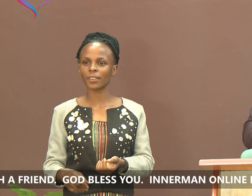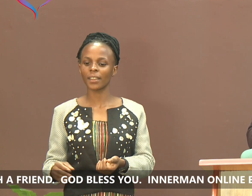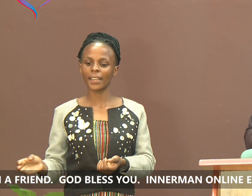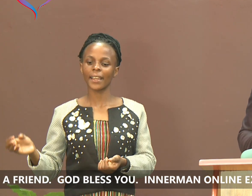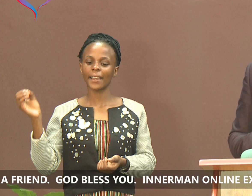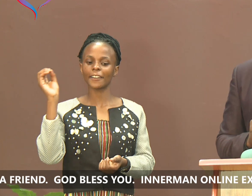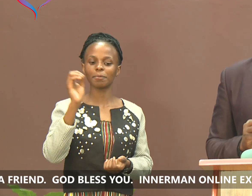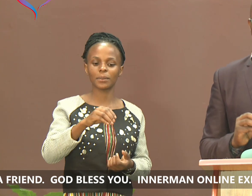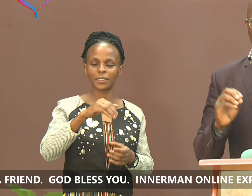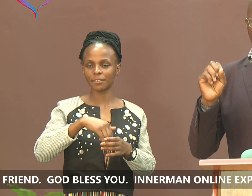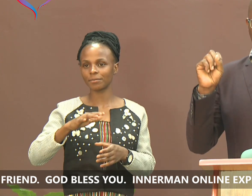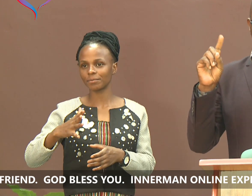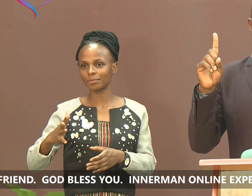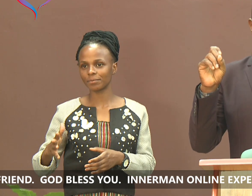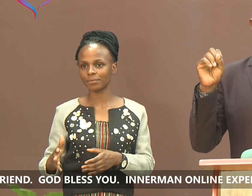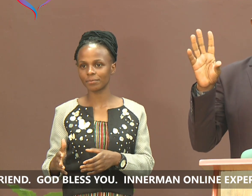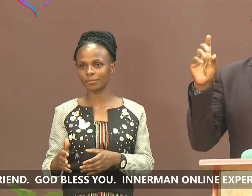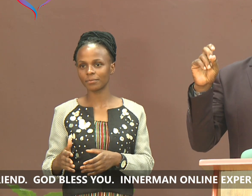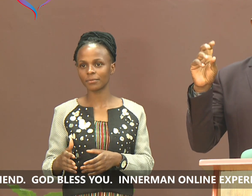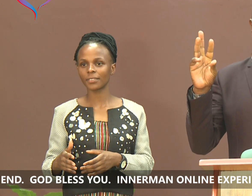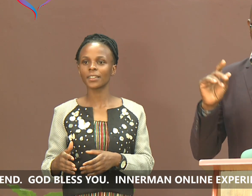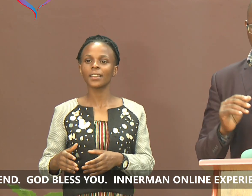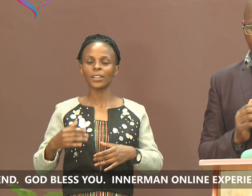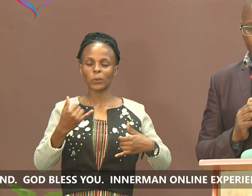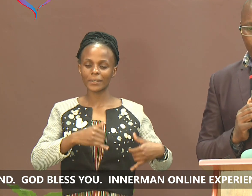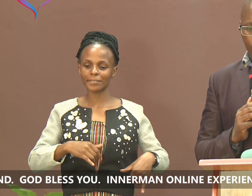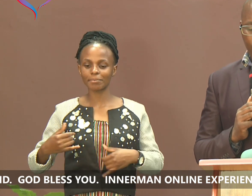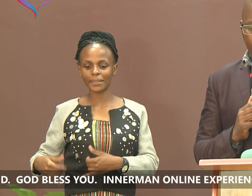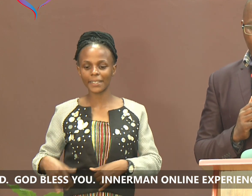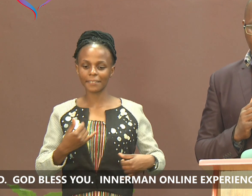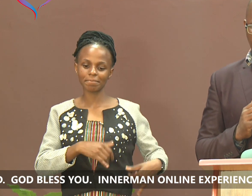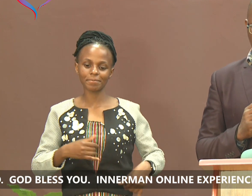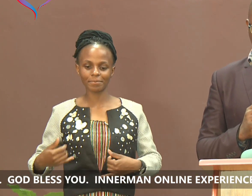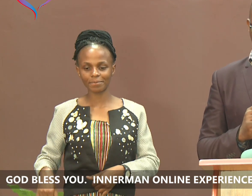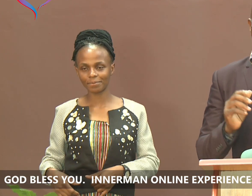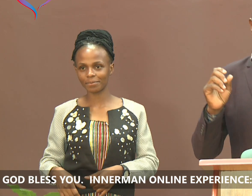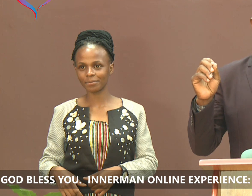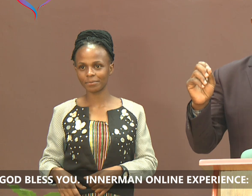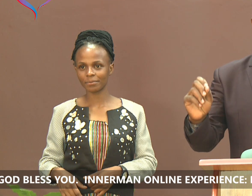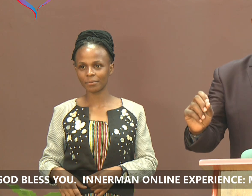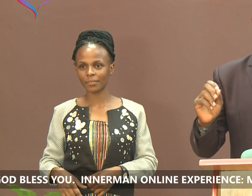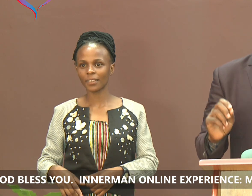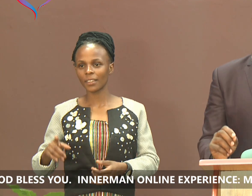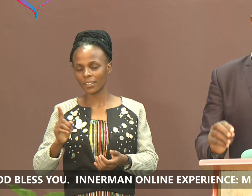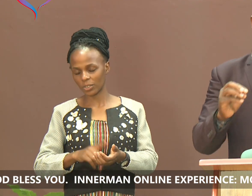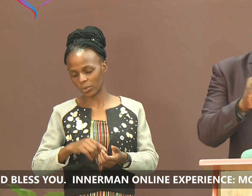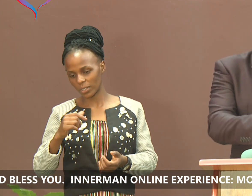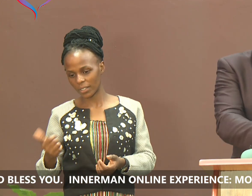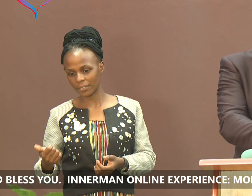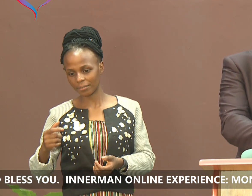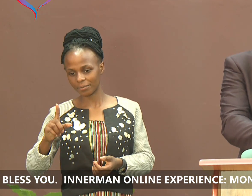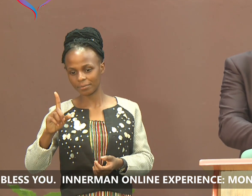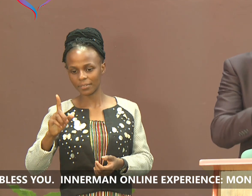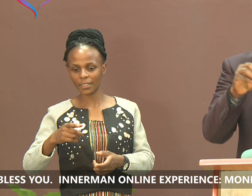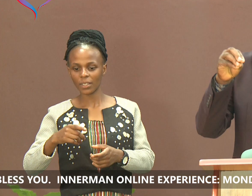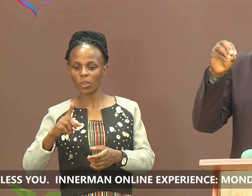water. Najisula mazi. And it was playing around. Neba angeri mulieza nyiramo. Then she got another one. She got it again